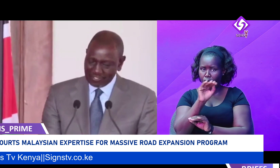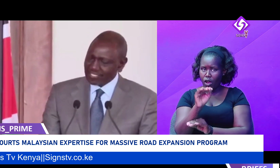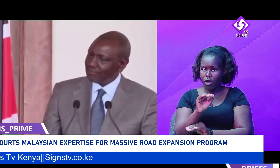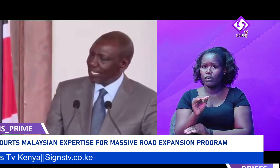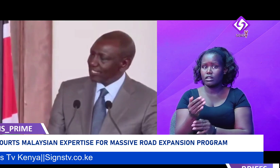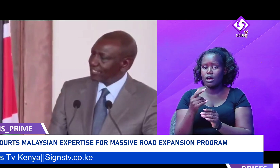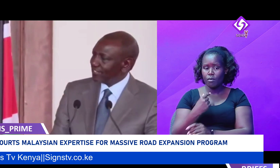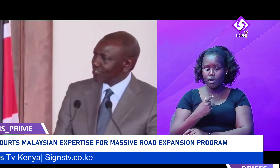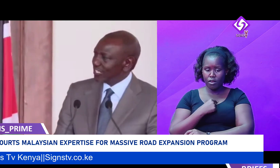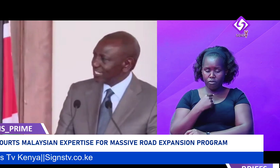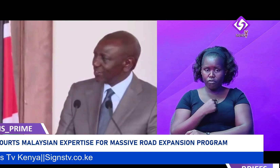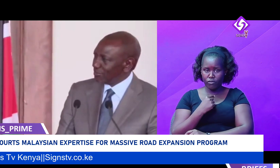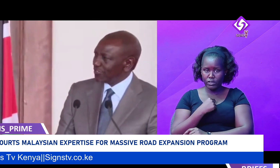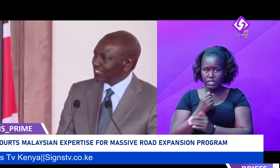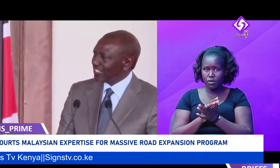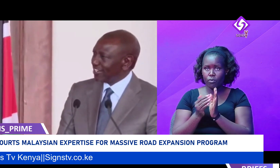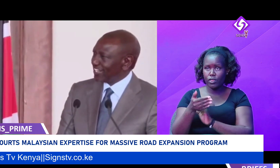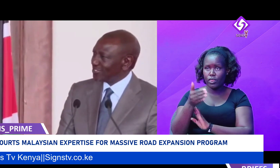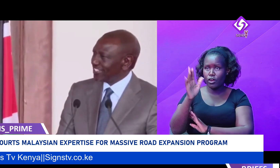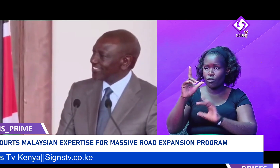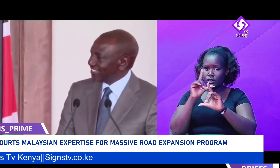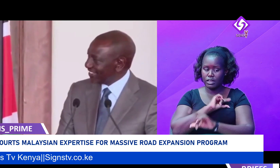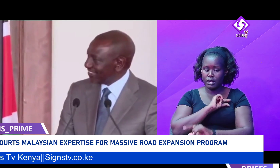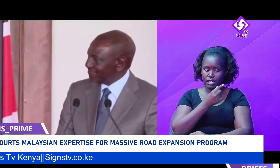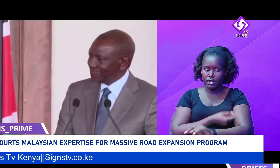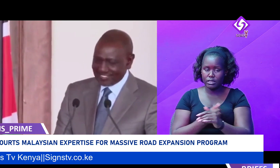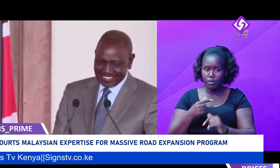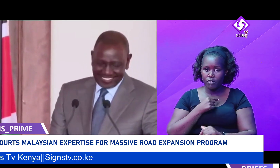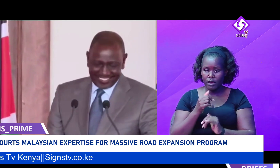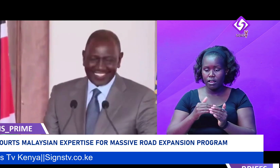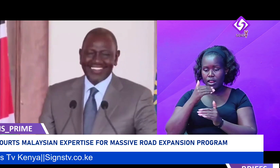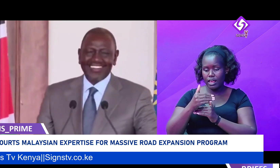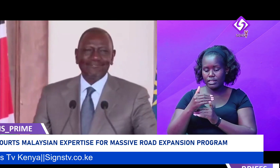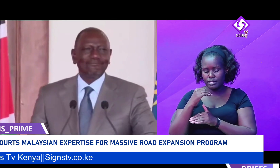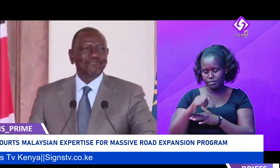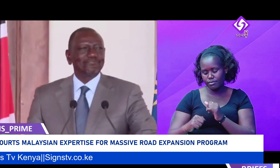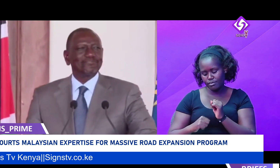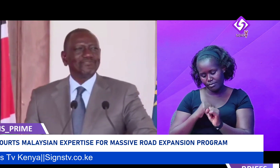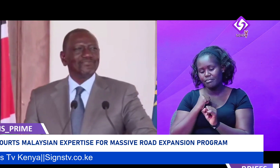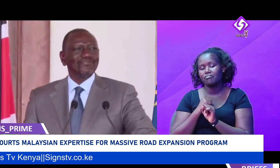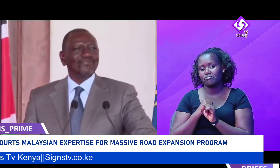be visiting, by God's grace, I will be visiting your country next year.